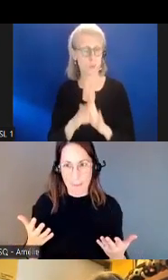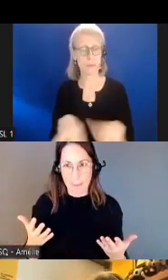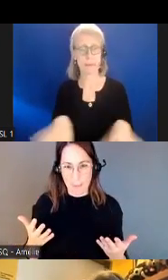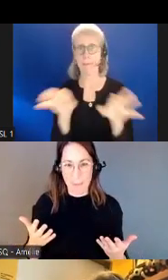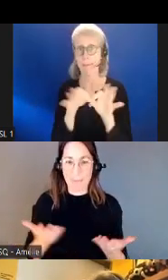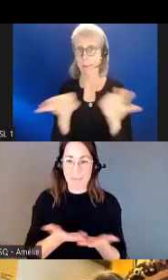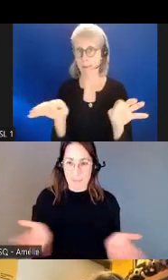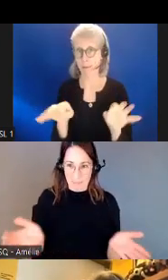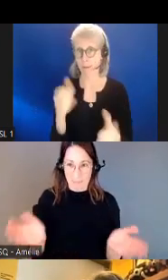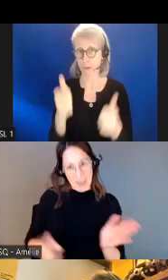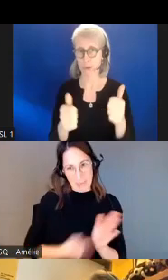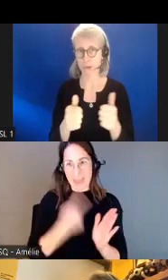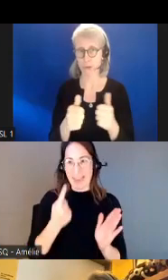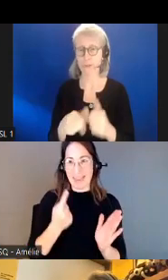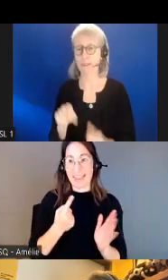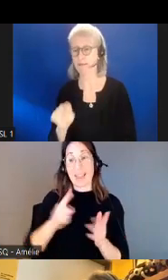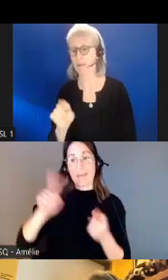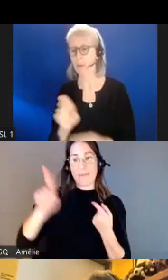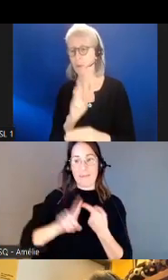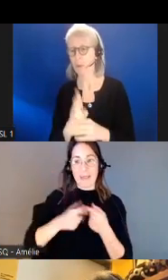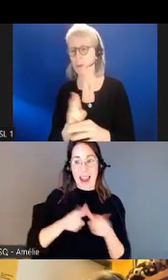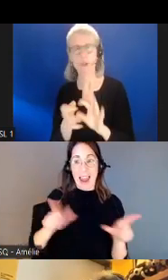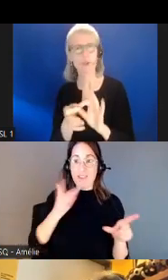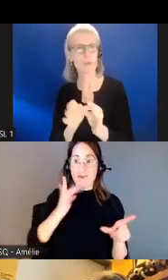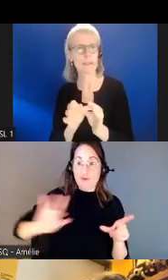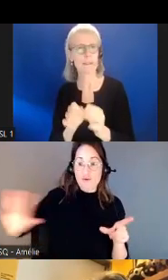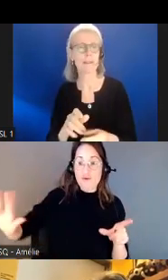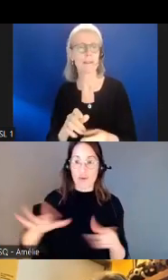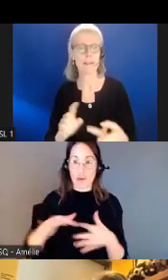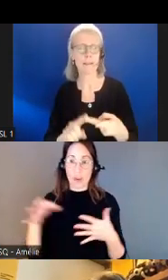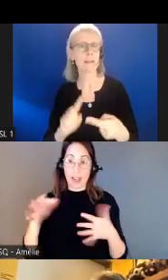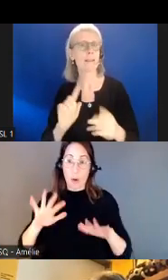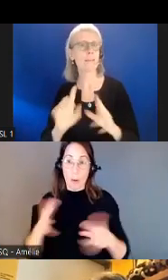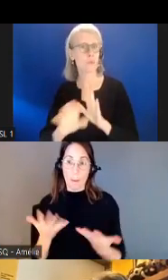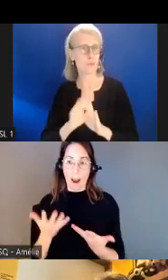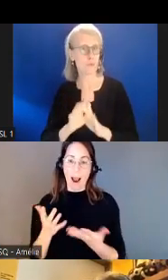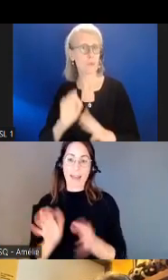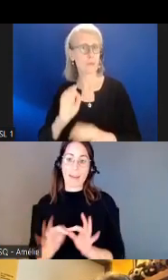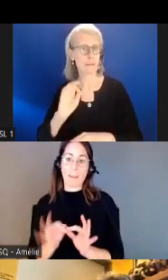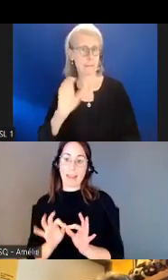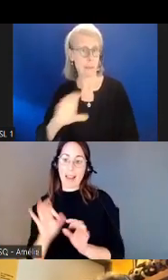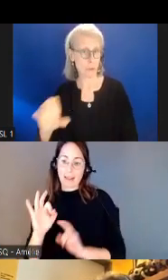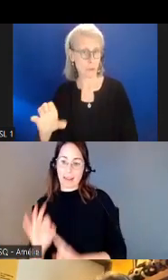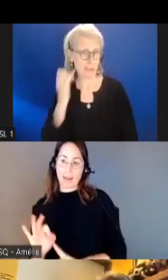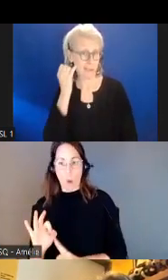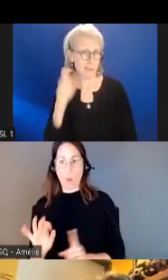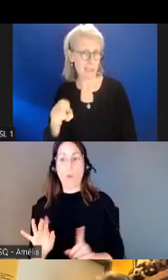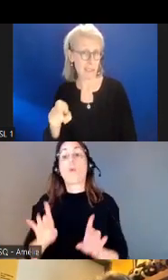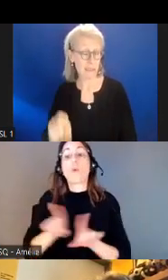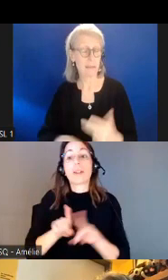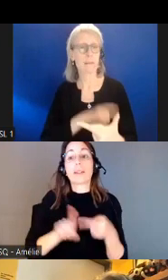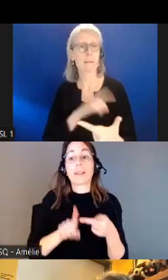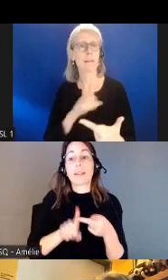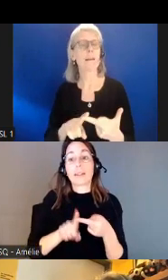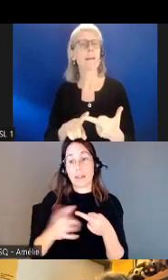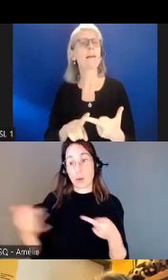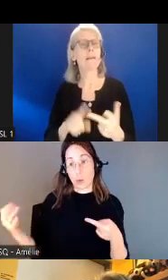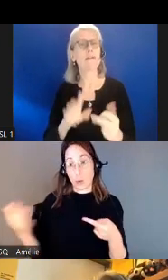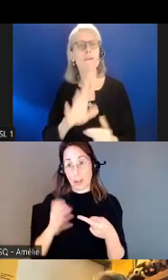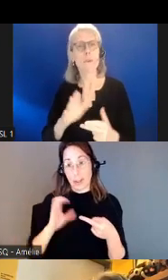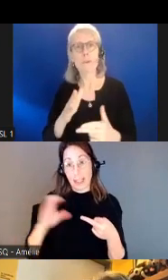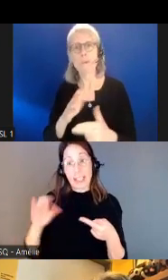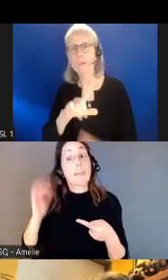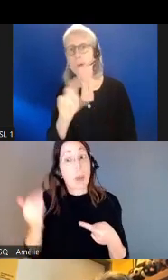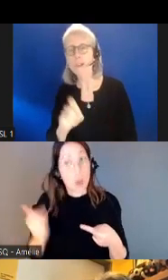the interpretation option, enable captions if required, And finally, make sure to share your